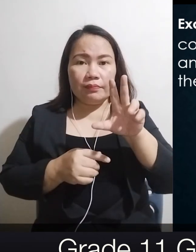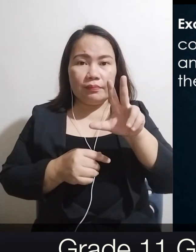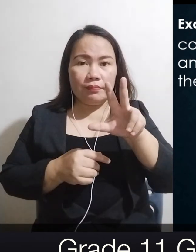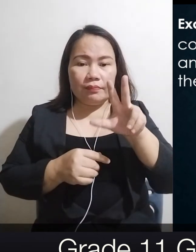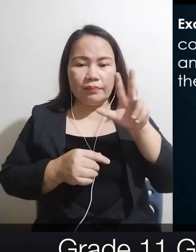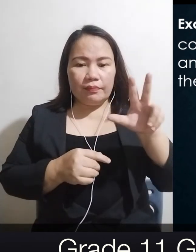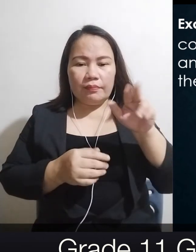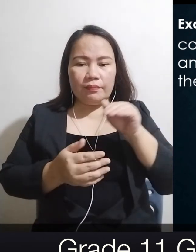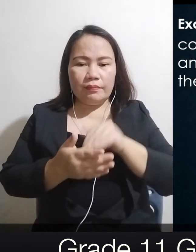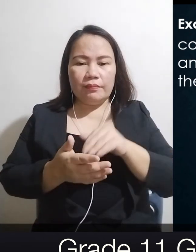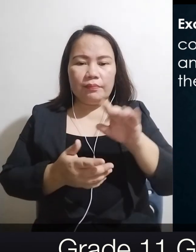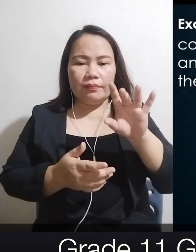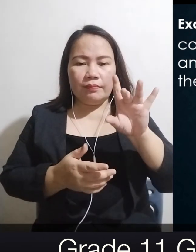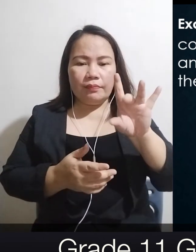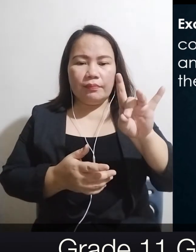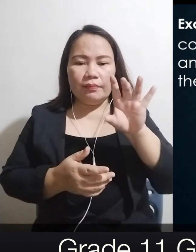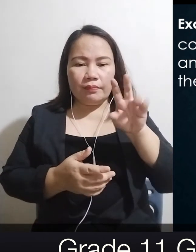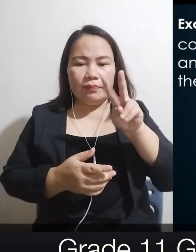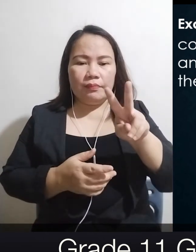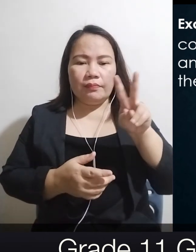equivalent to